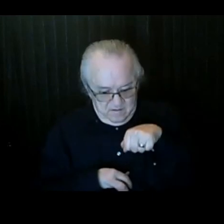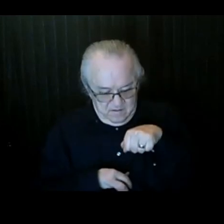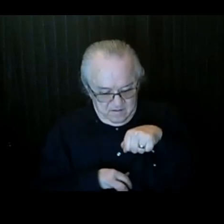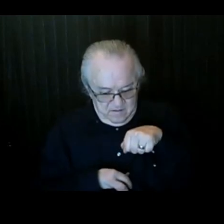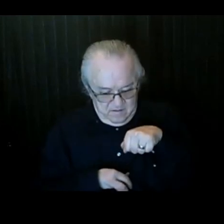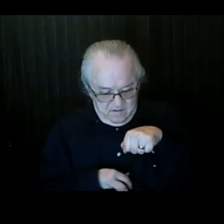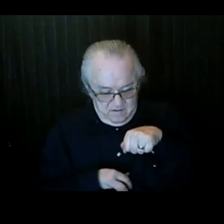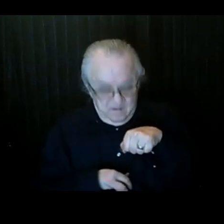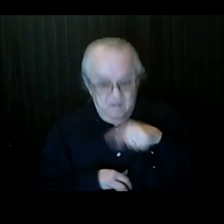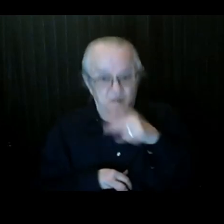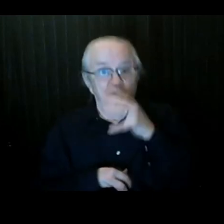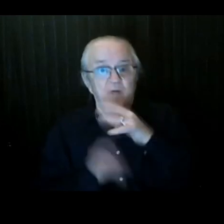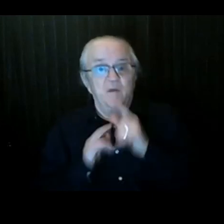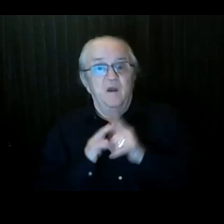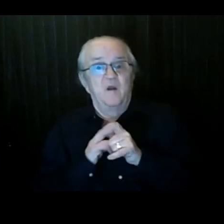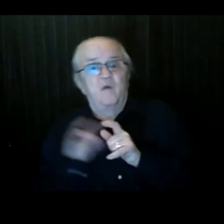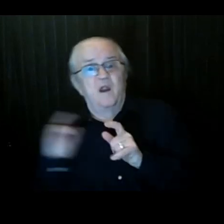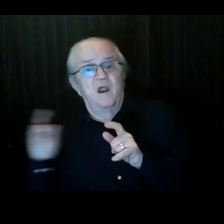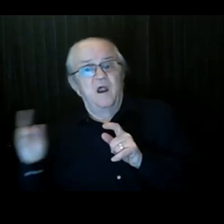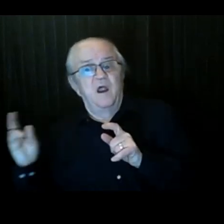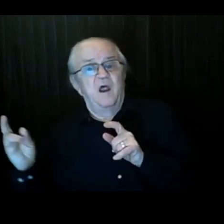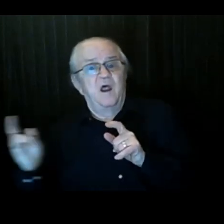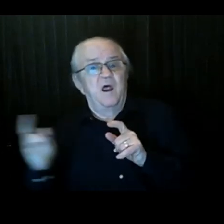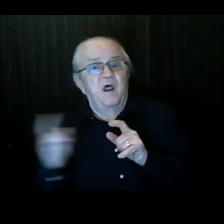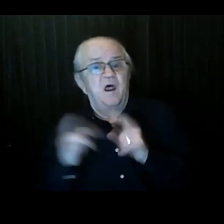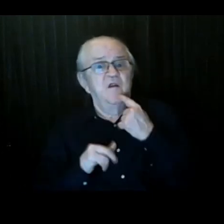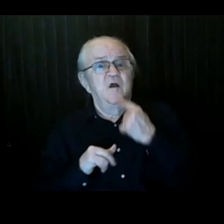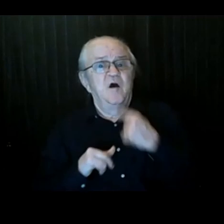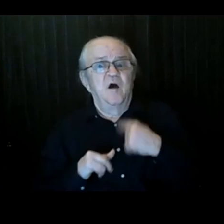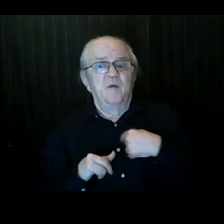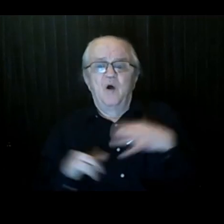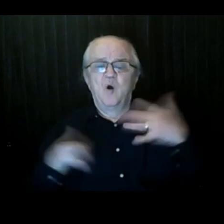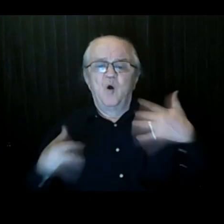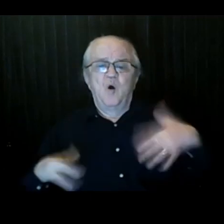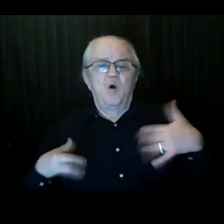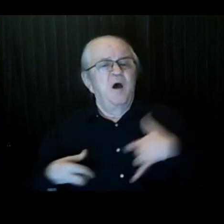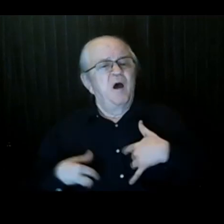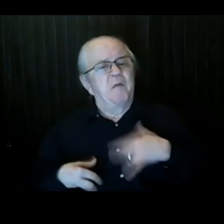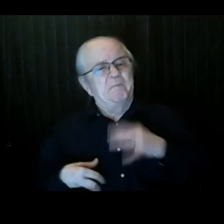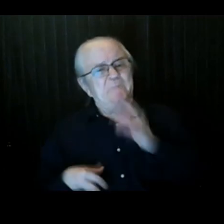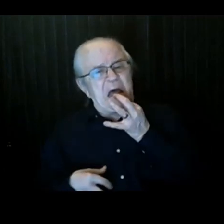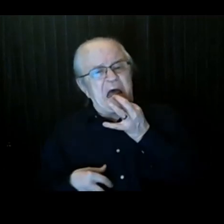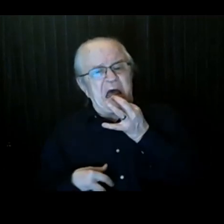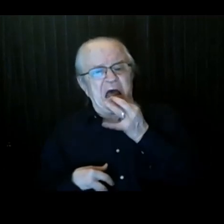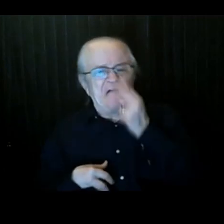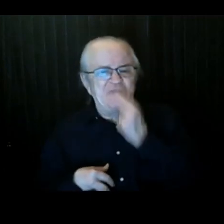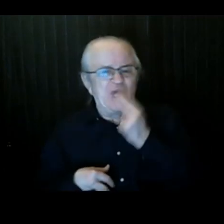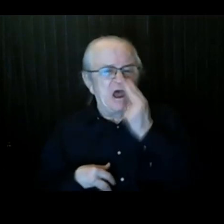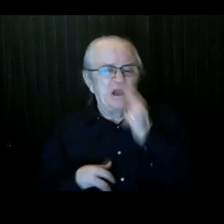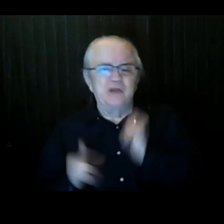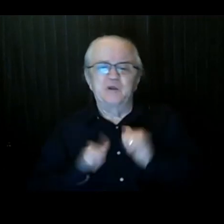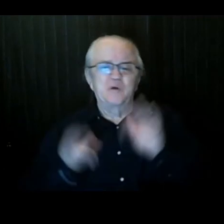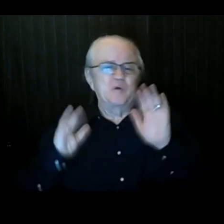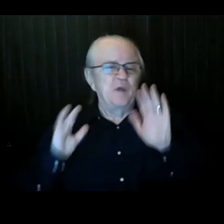And this woman came running over and she just told me how funny I was and how great our show Friday night was and how much she